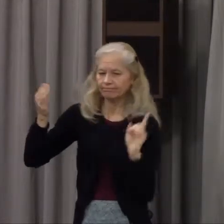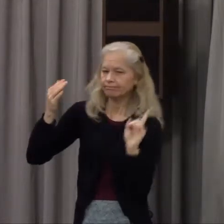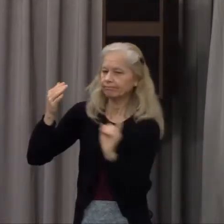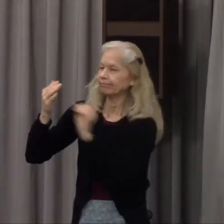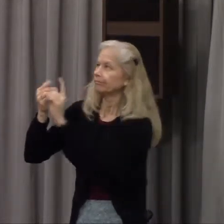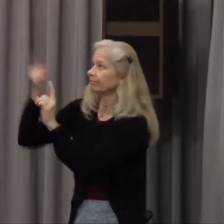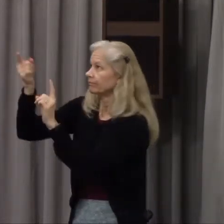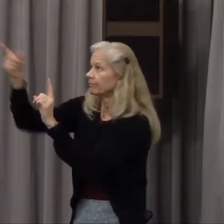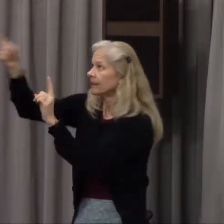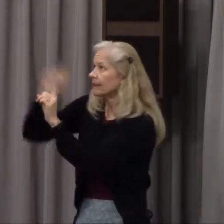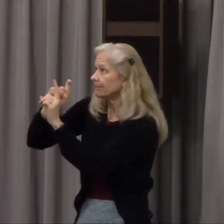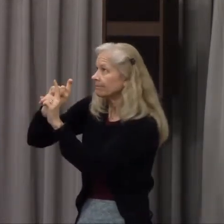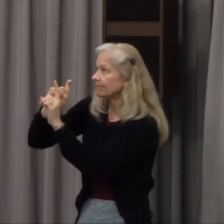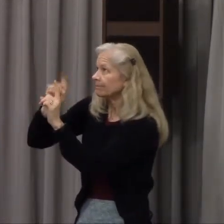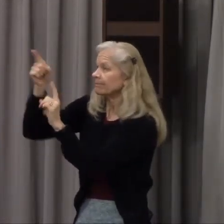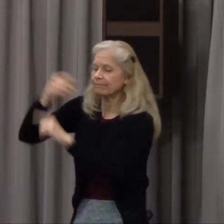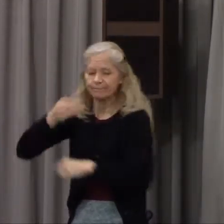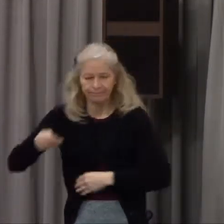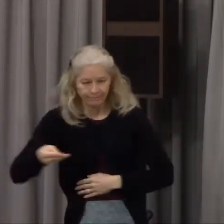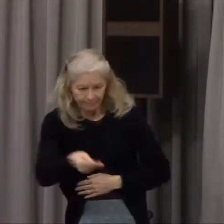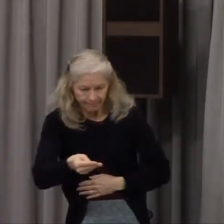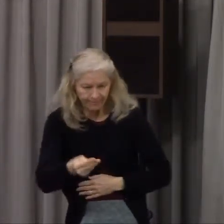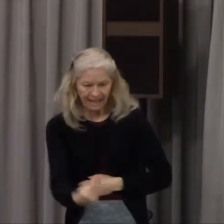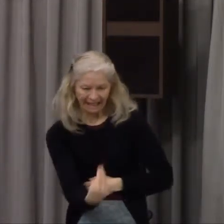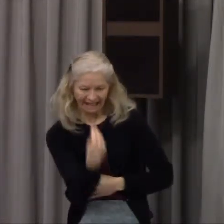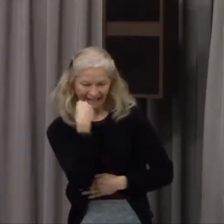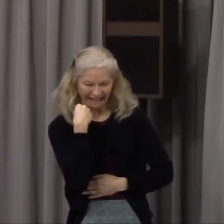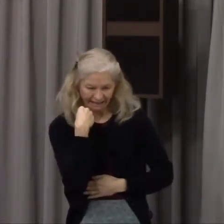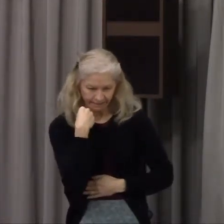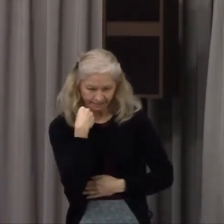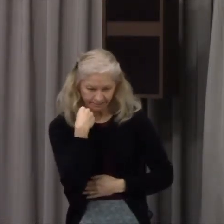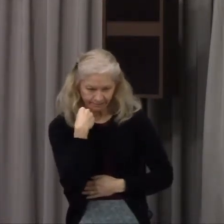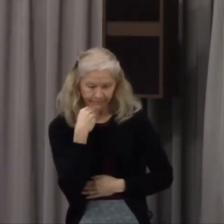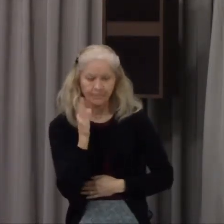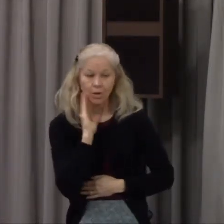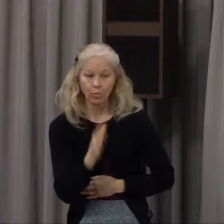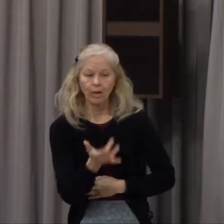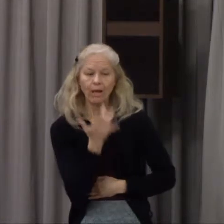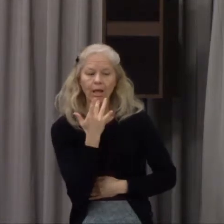And he says, he did that, and it was just that. He tasted sweet, When he ate it, it was bitter in his belly.